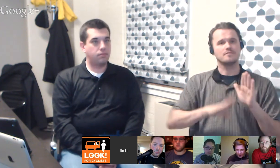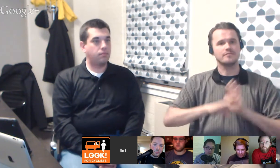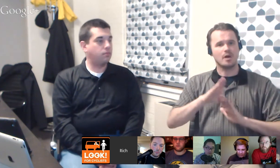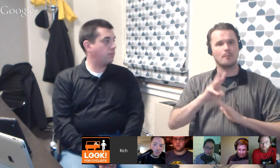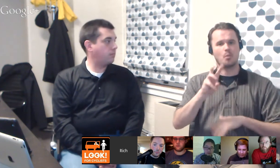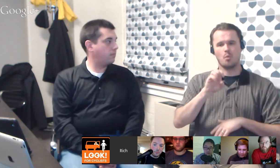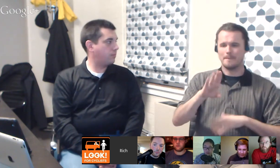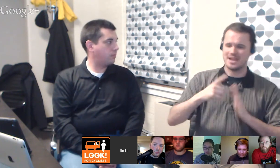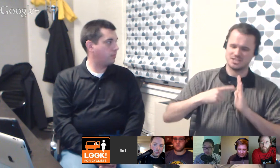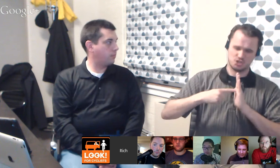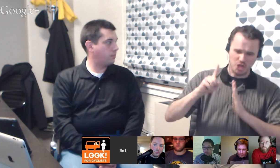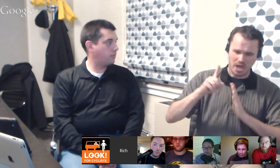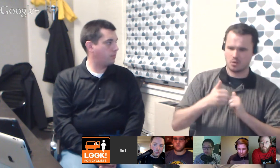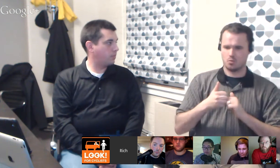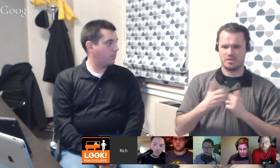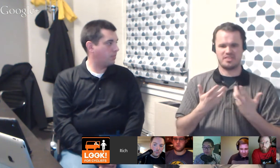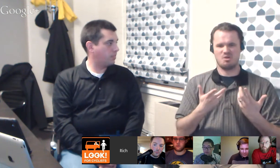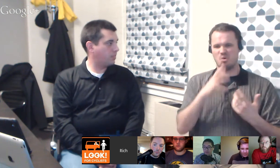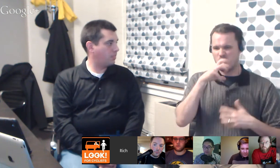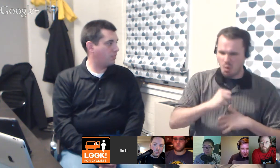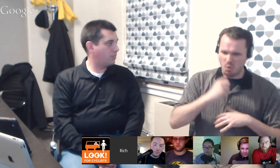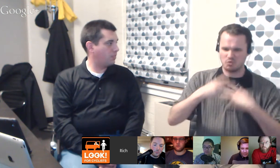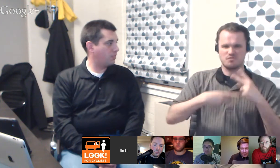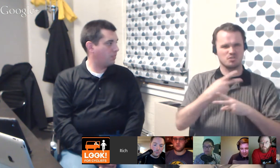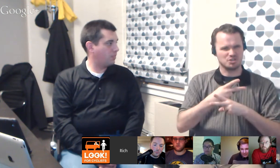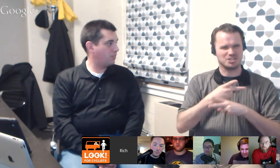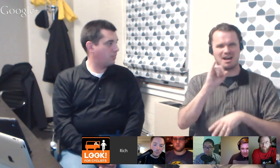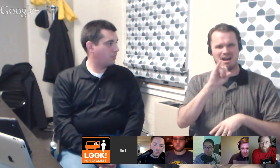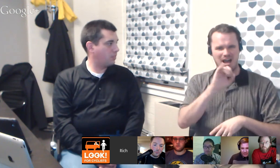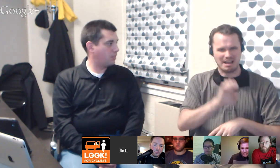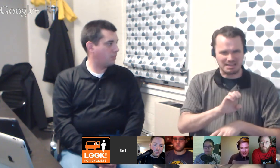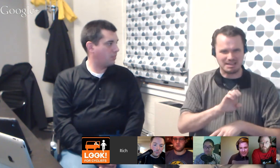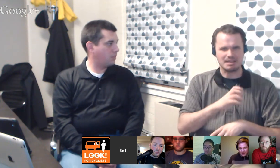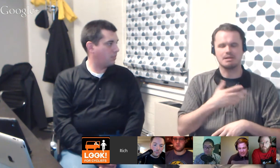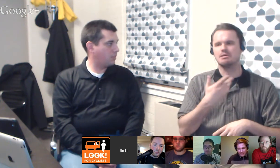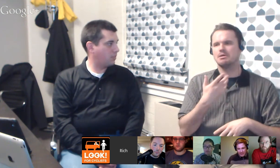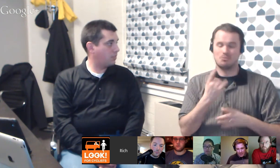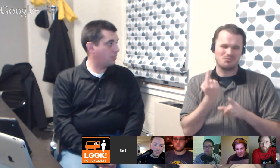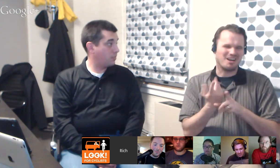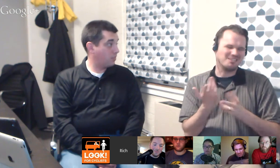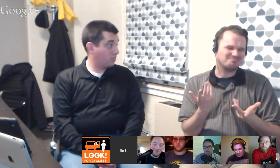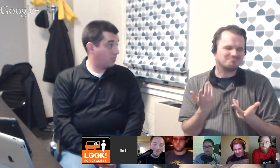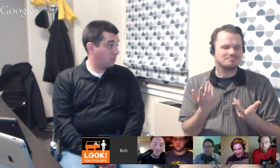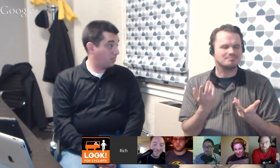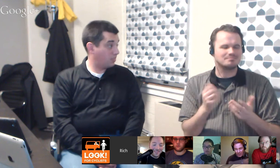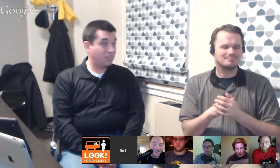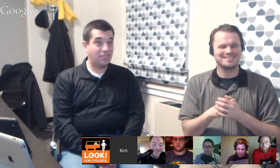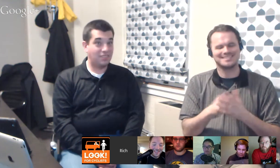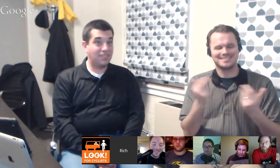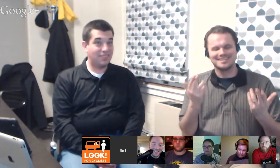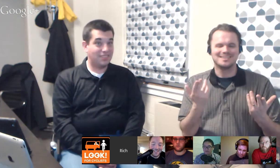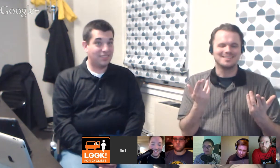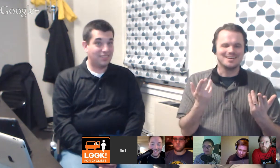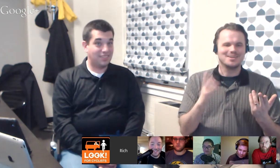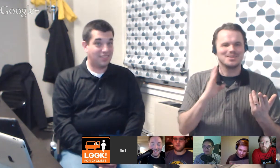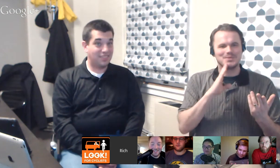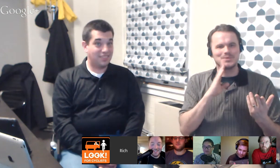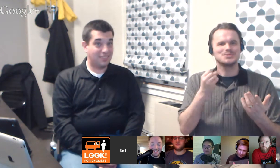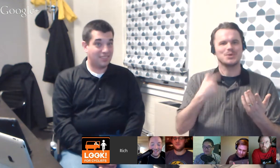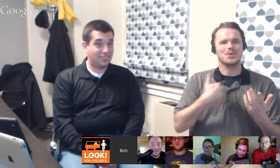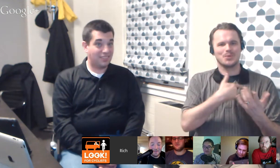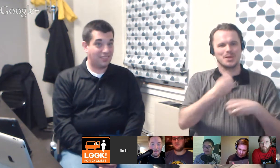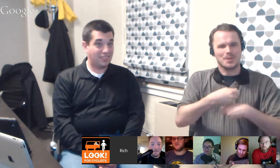checking with say older versions of IE, right? You know, so we're making,